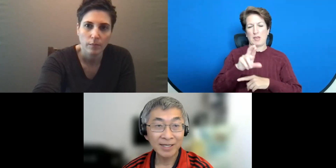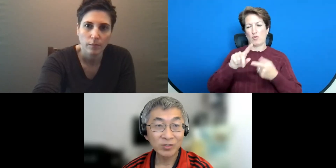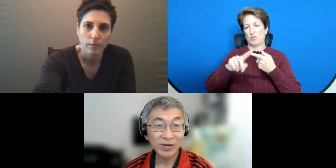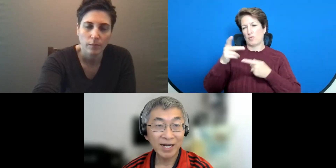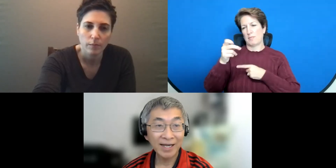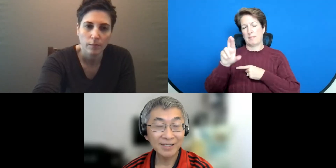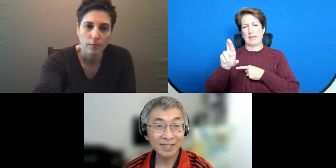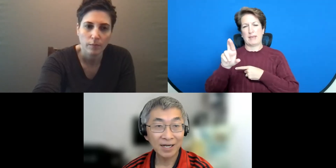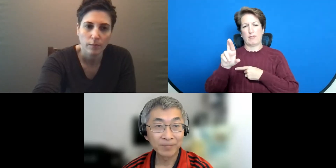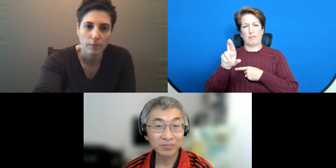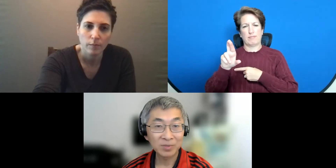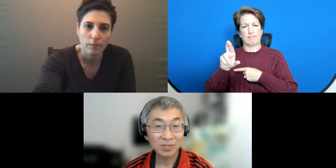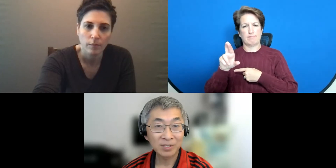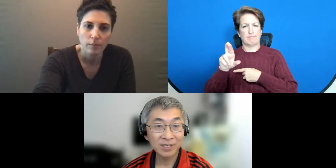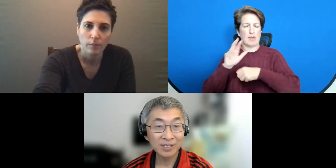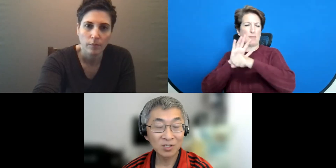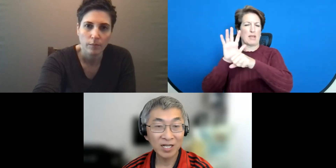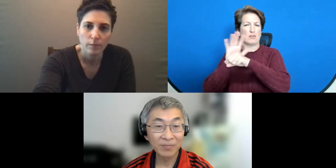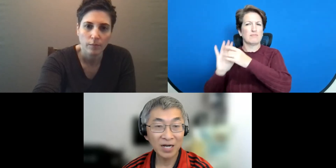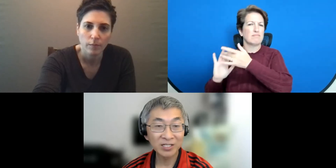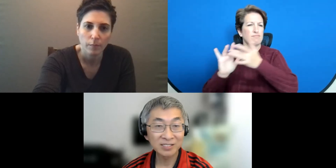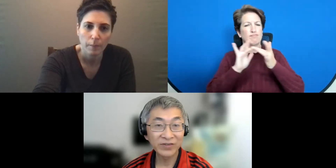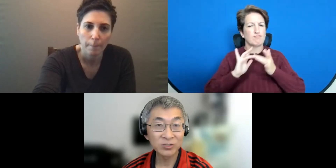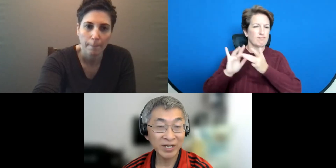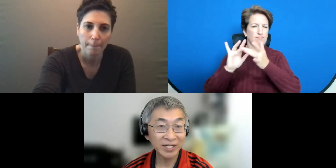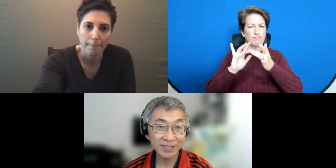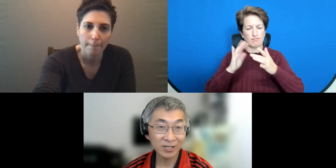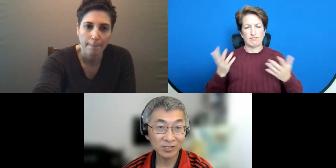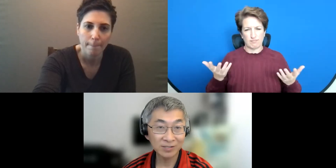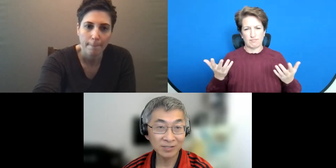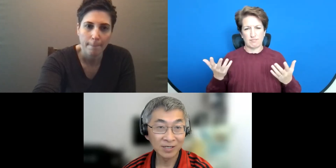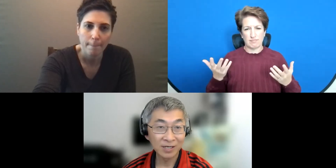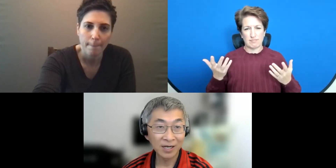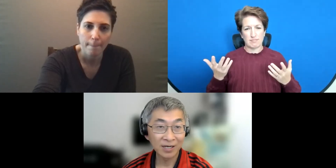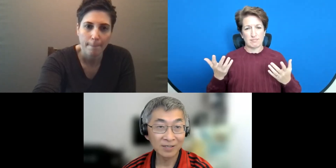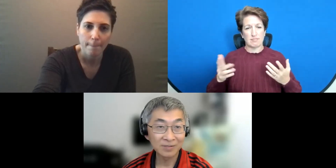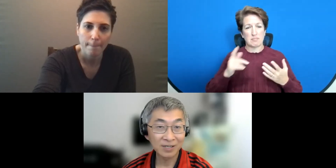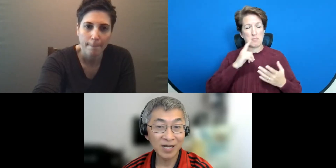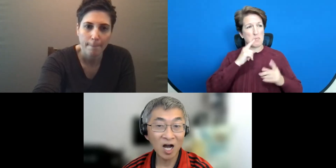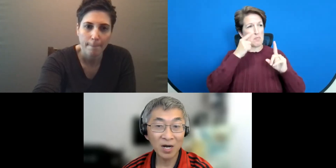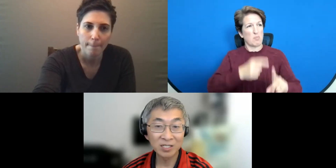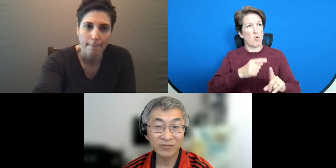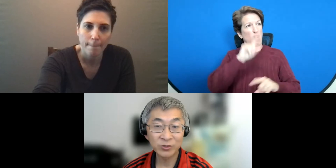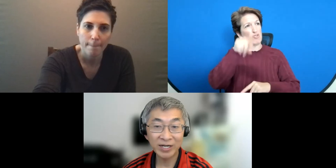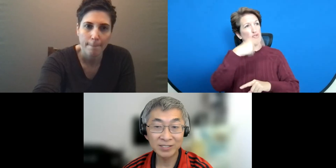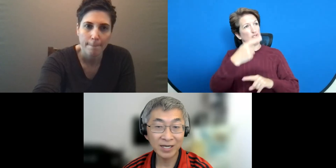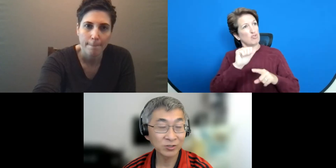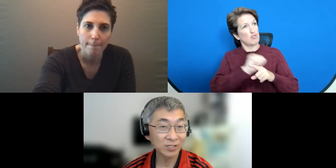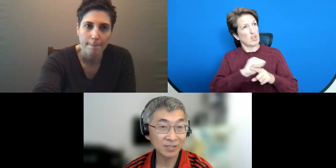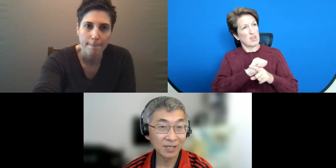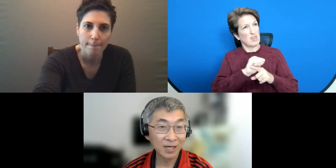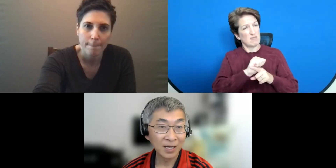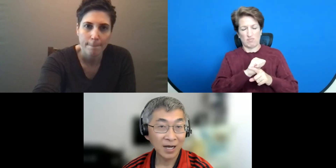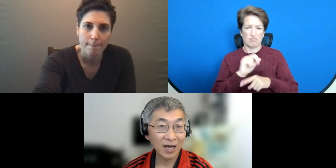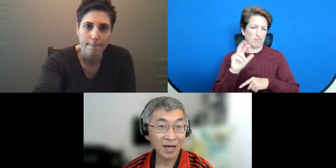And as you realize, this is not about just a few training sessions. The non-amount of training